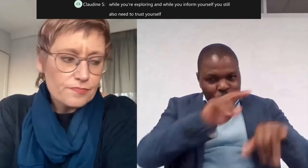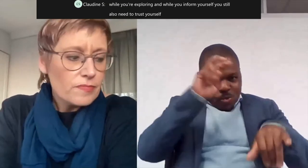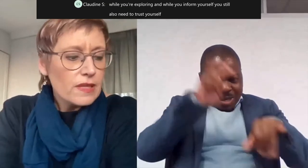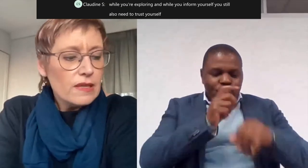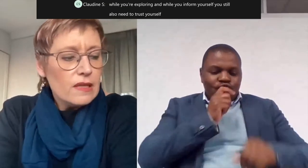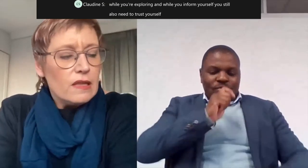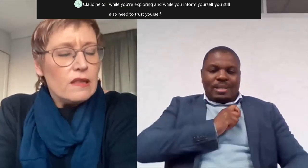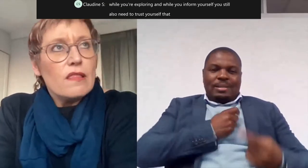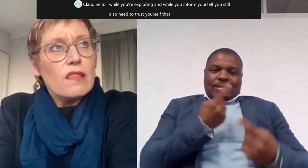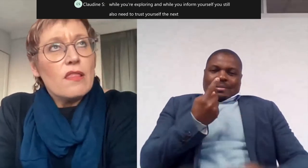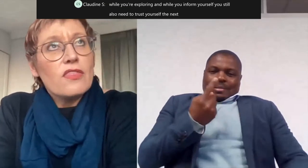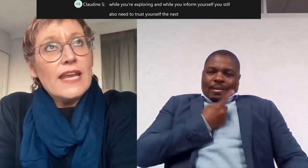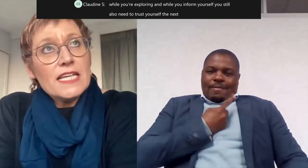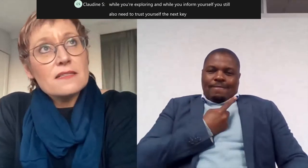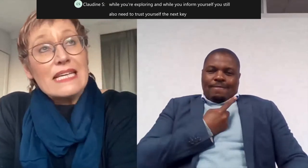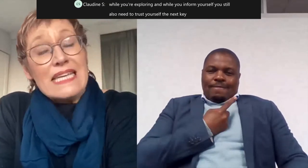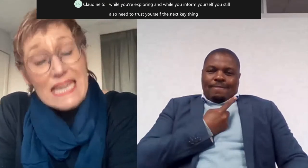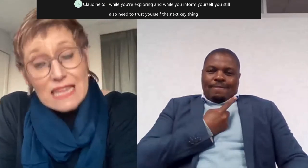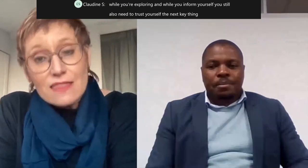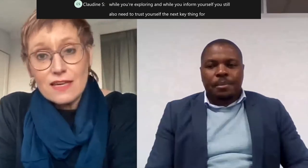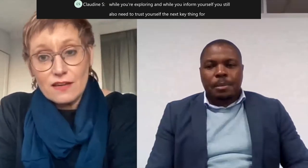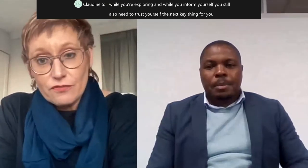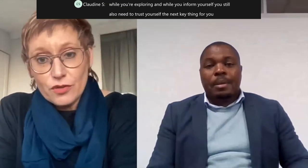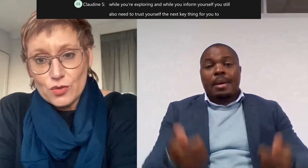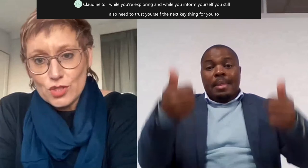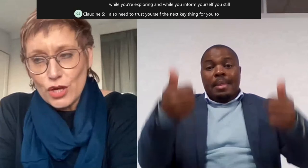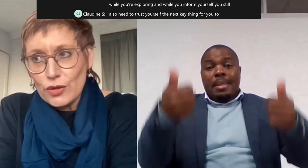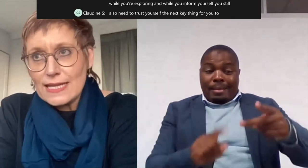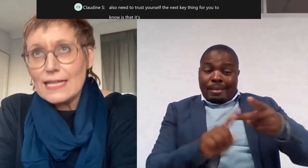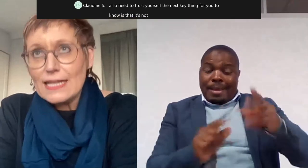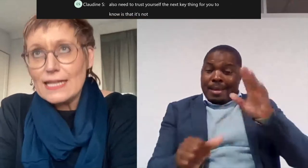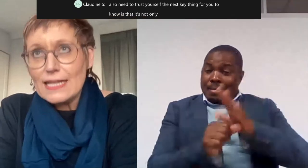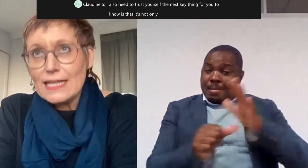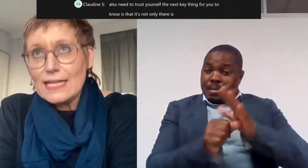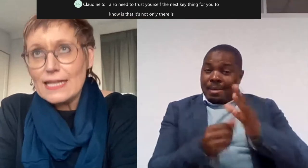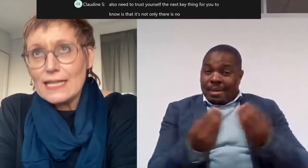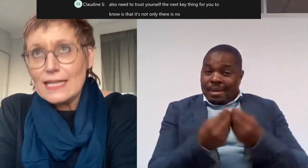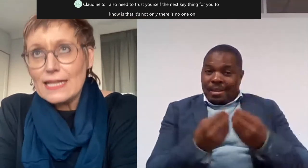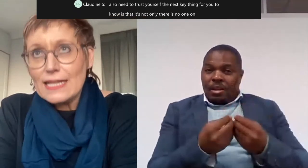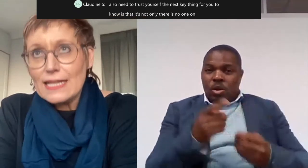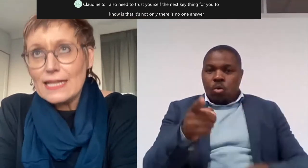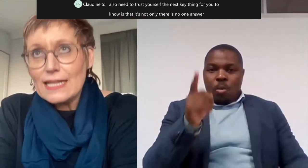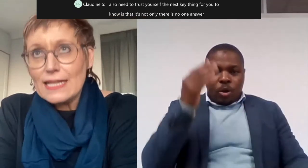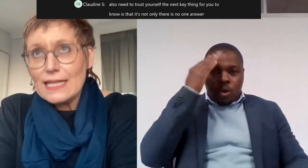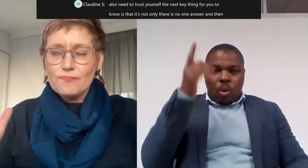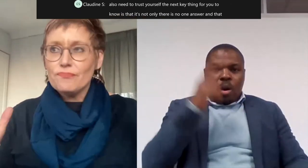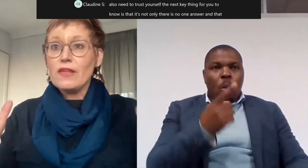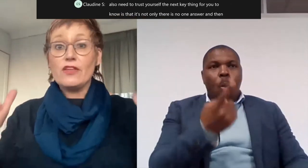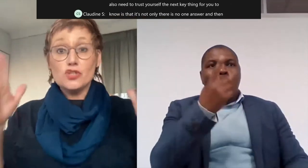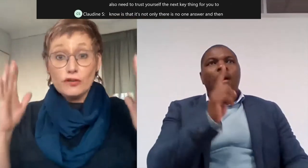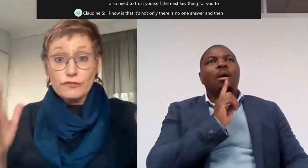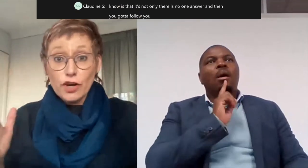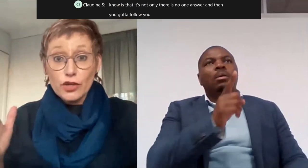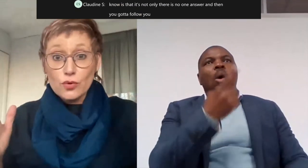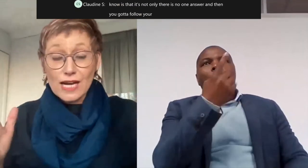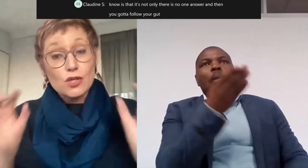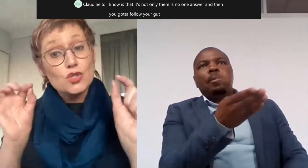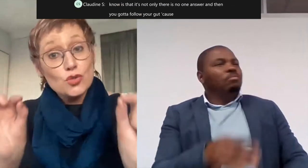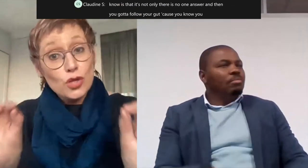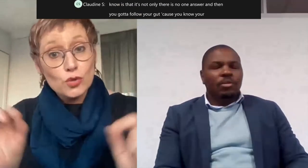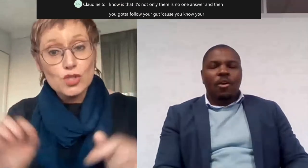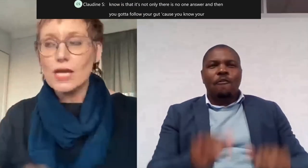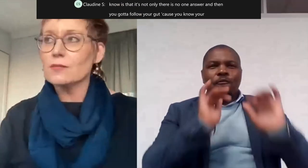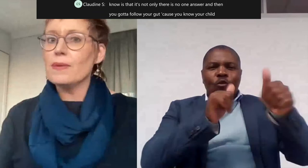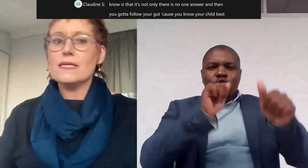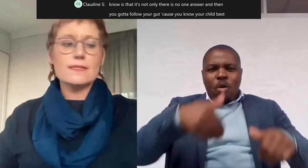yourself. The next key thing for you to know is that it's not only there is no one answer and that you've got to follow your gut